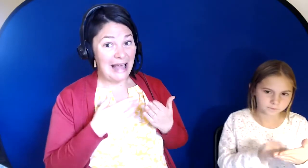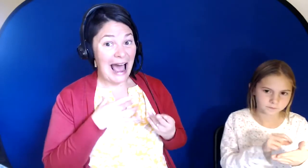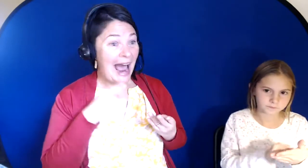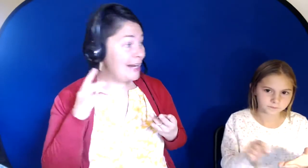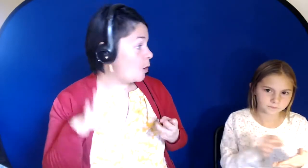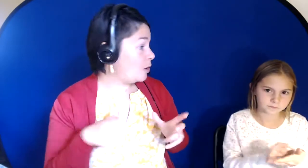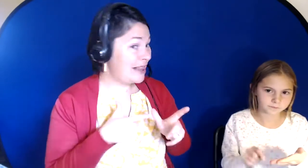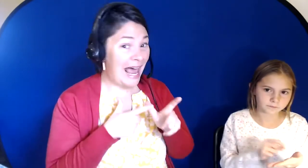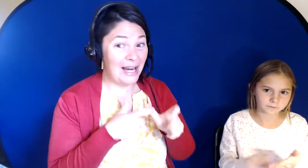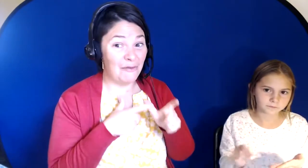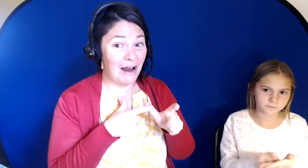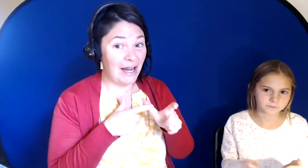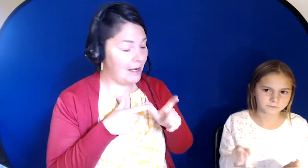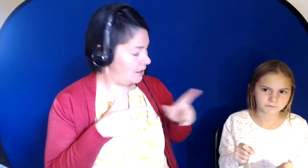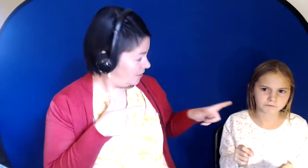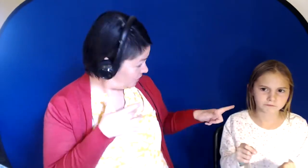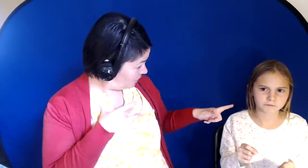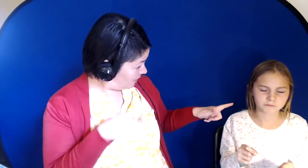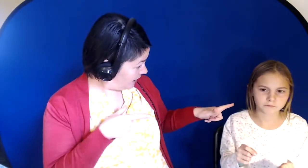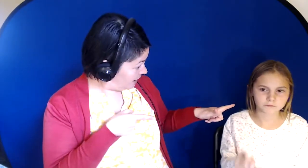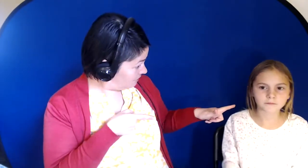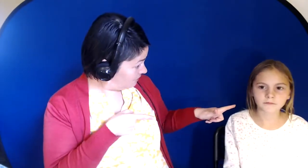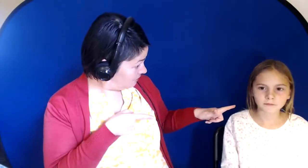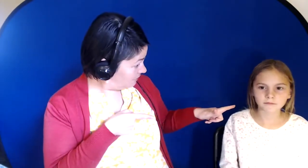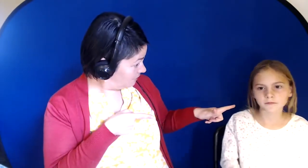I don't like running. Do you like it?